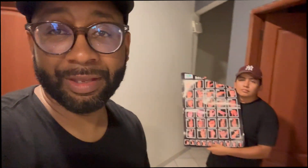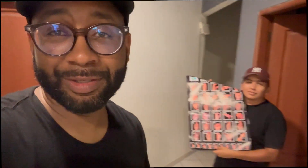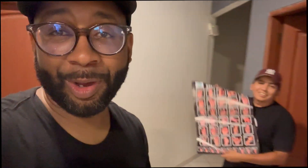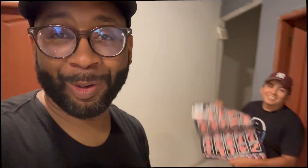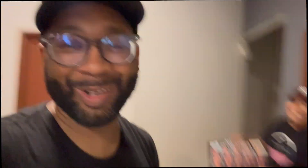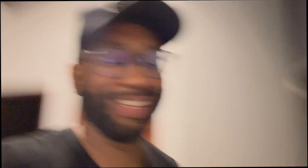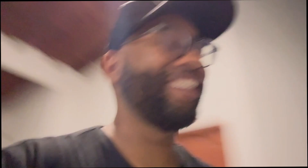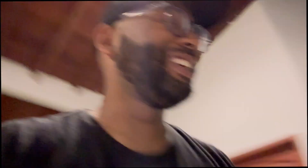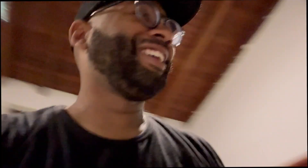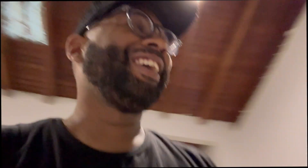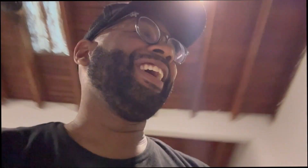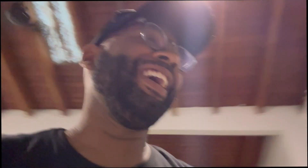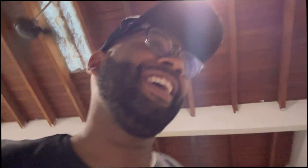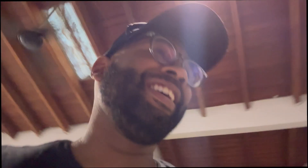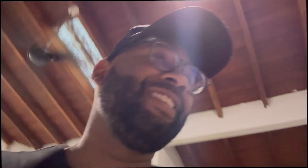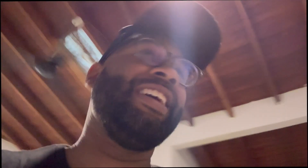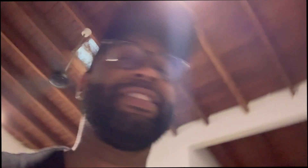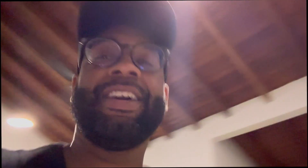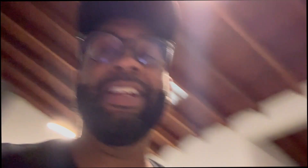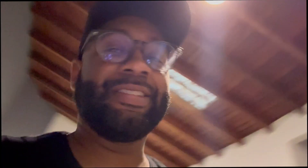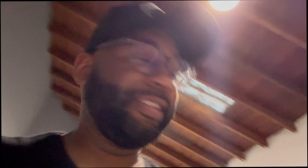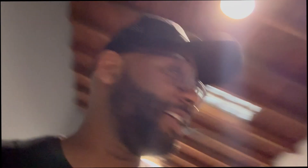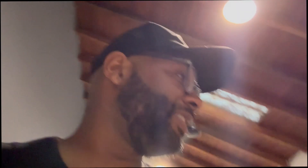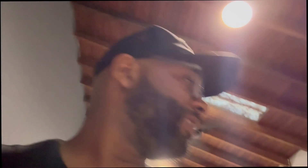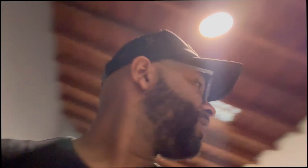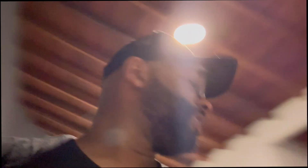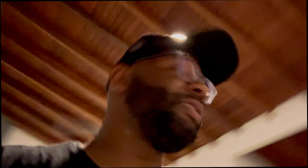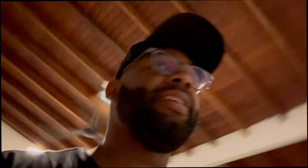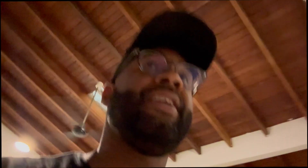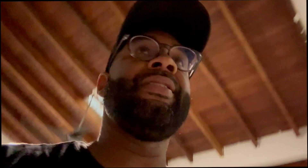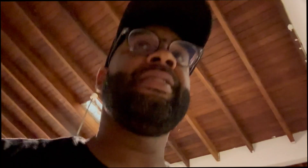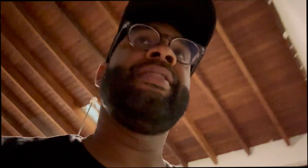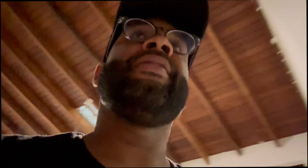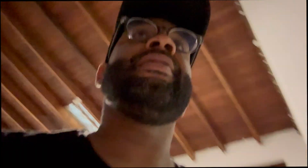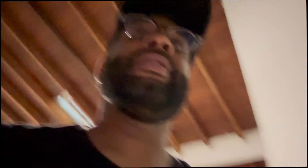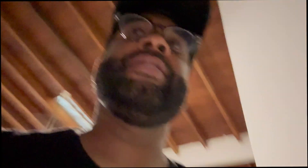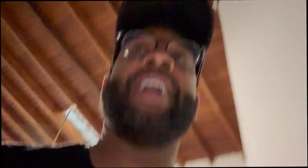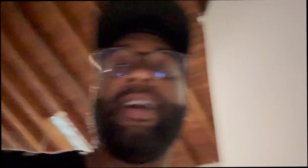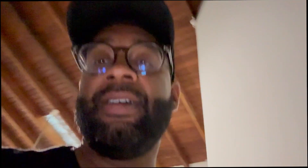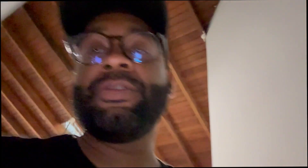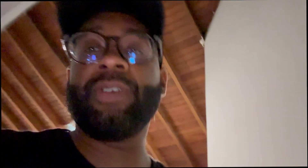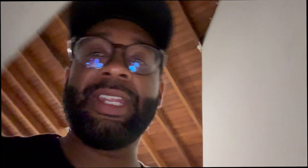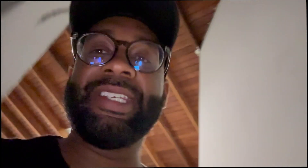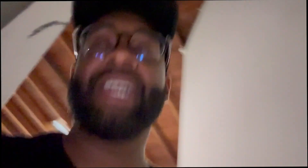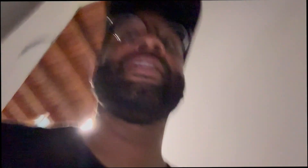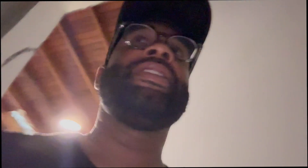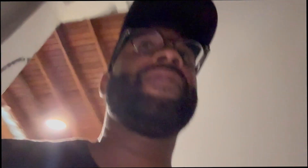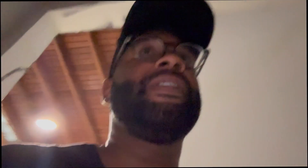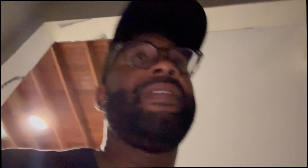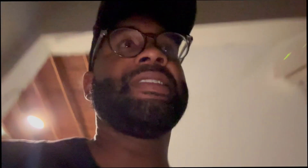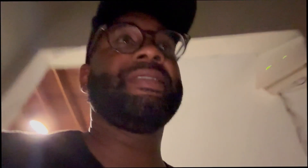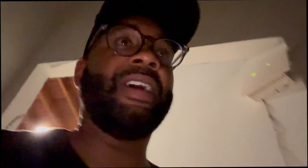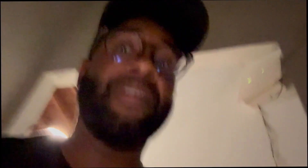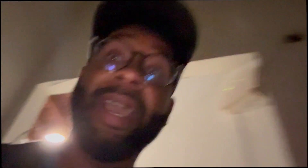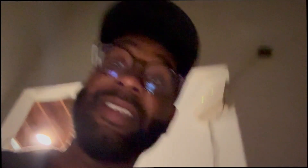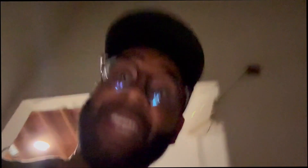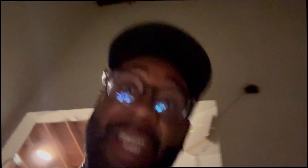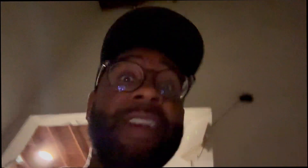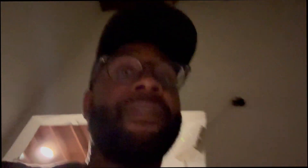So I just got here today, and joining and checking out the different events and stuff. I'm actually here for some